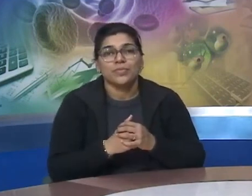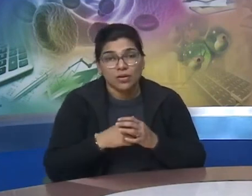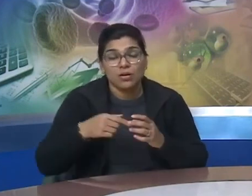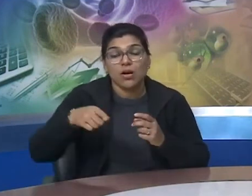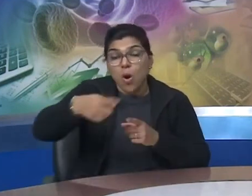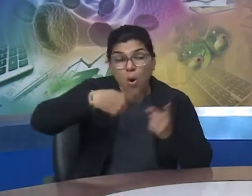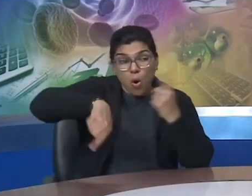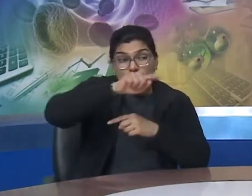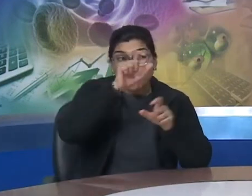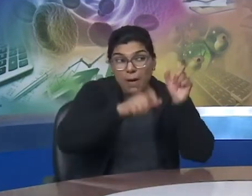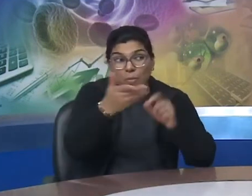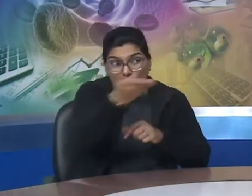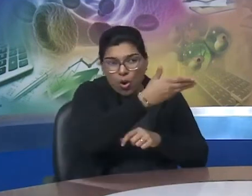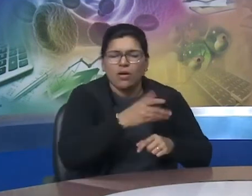mind.